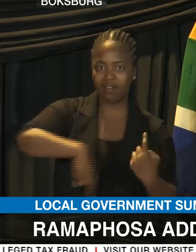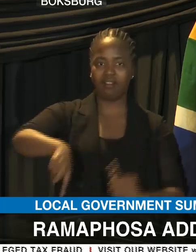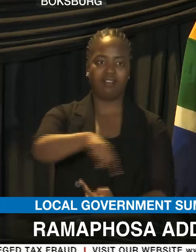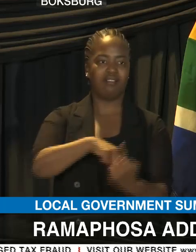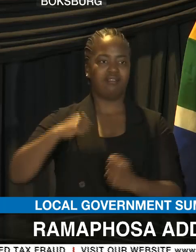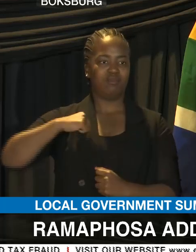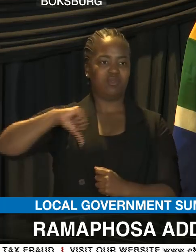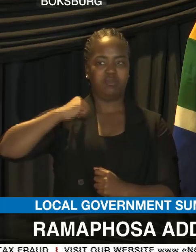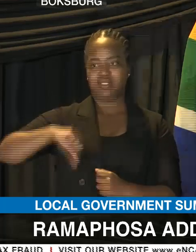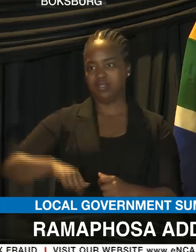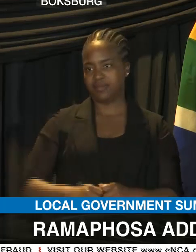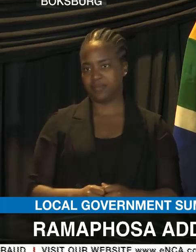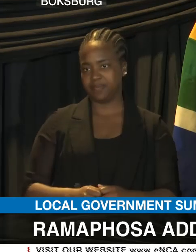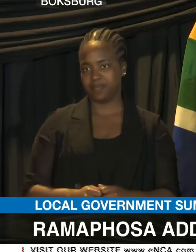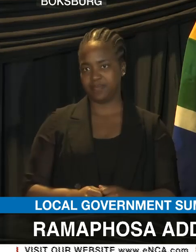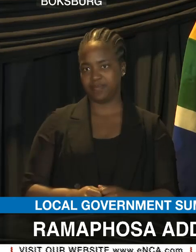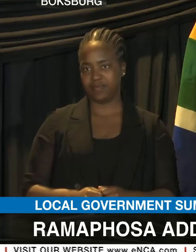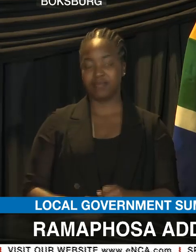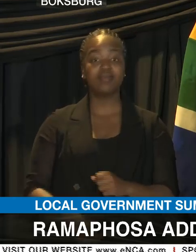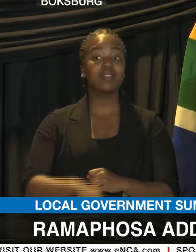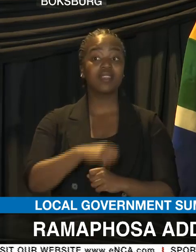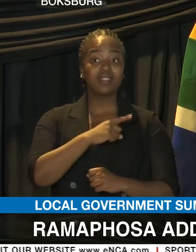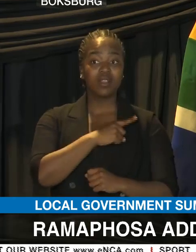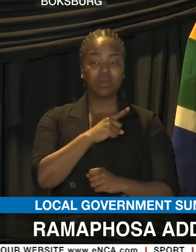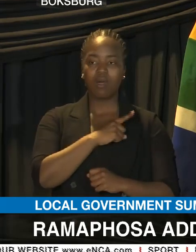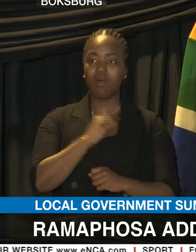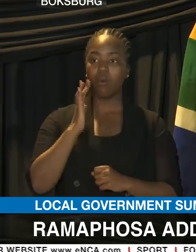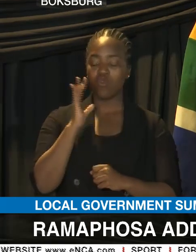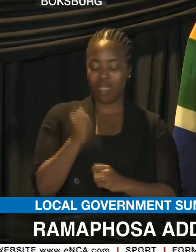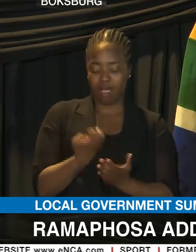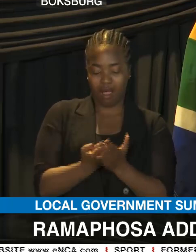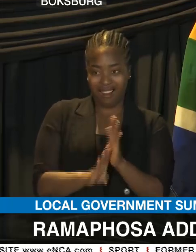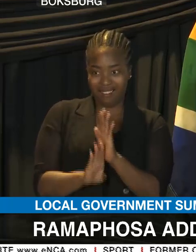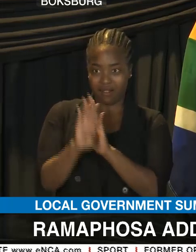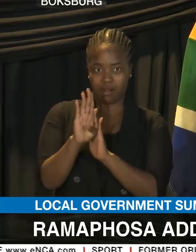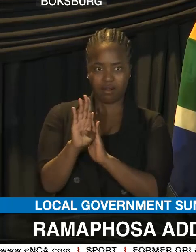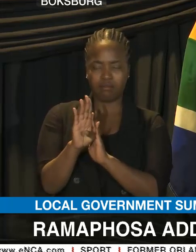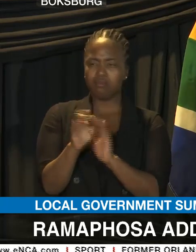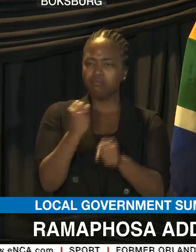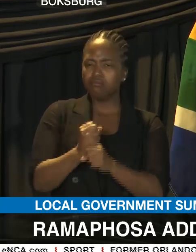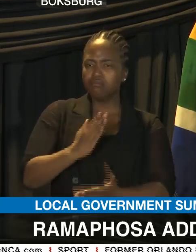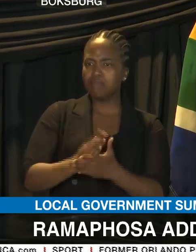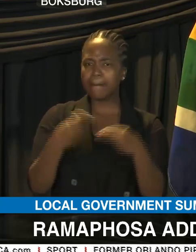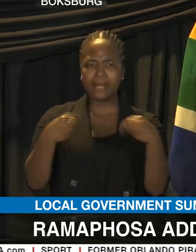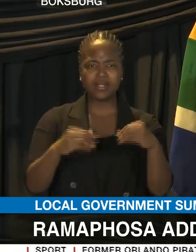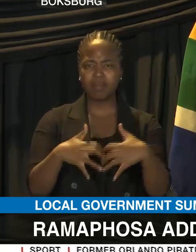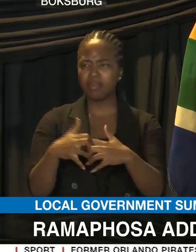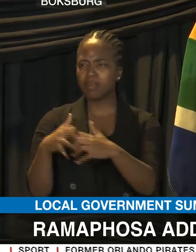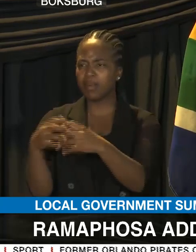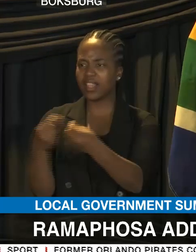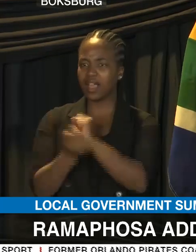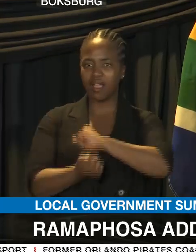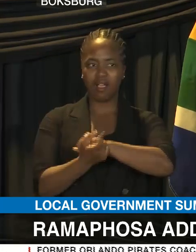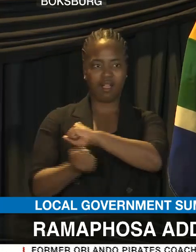local area. That is why accelerating economic growth, attracting investment, and